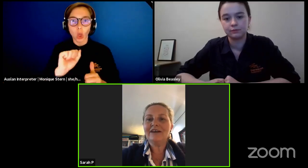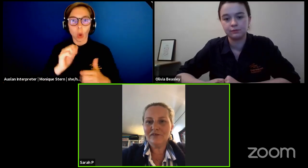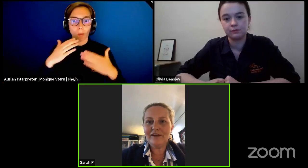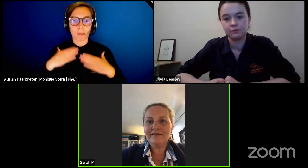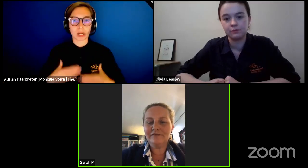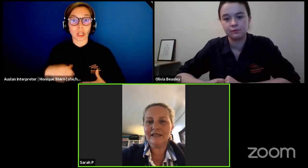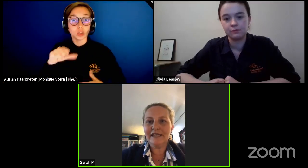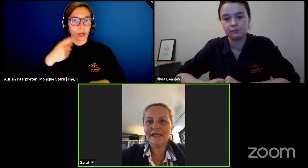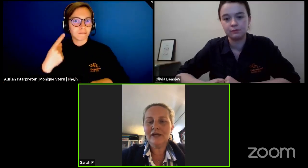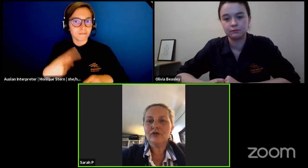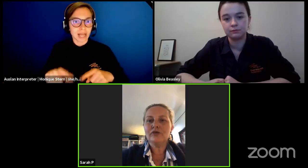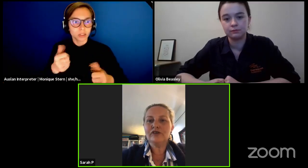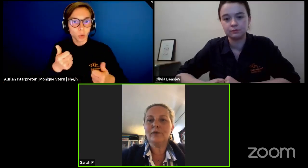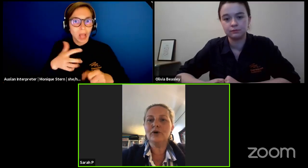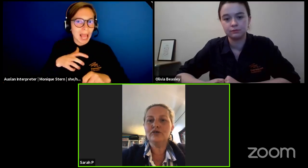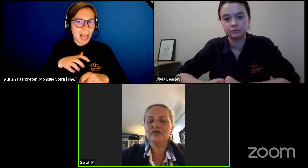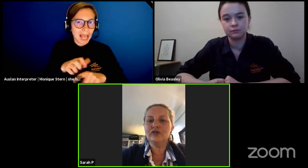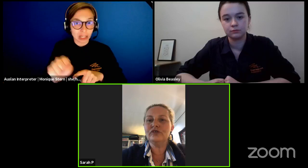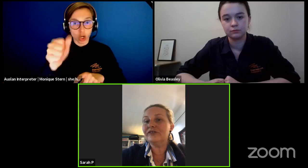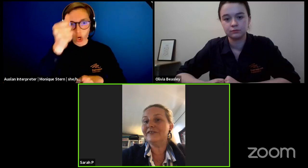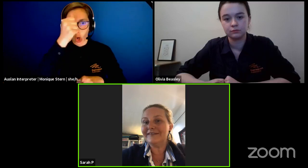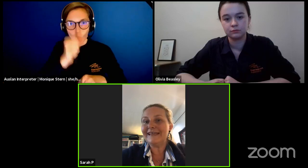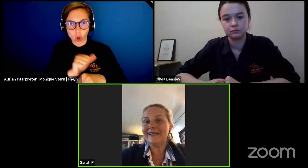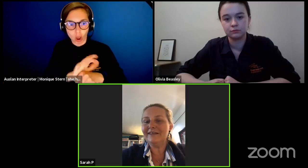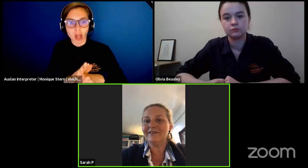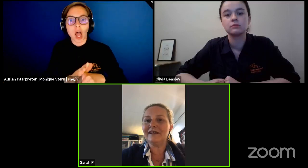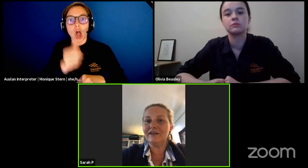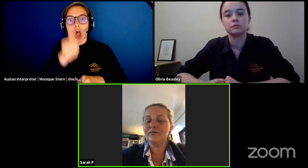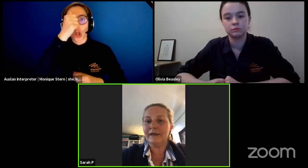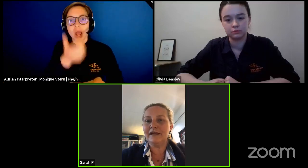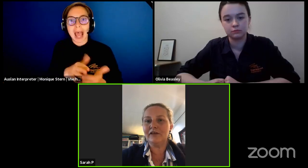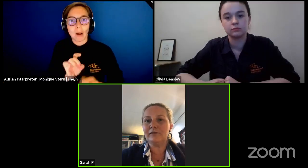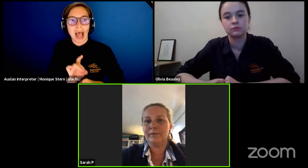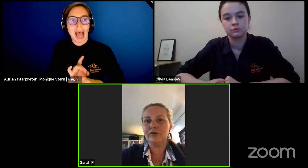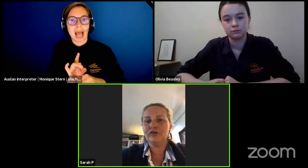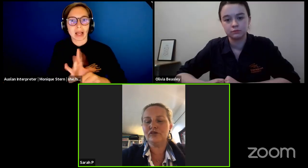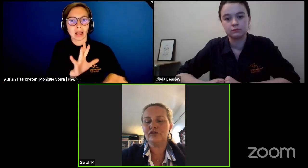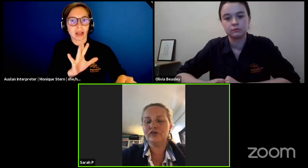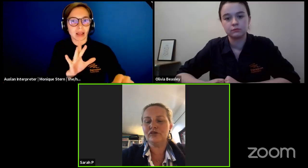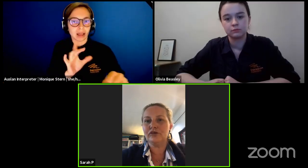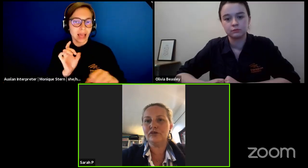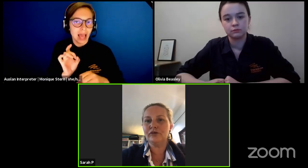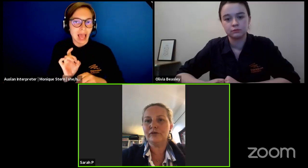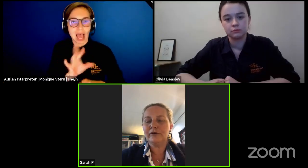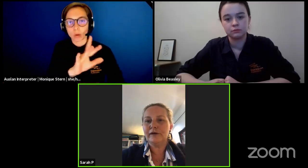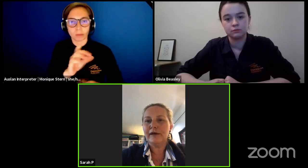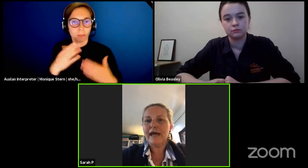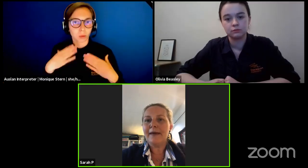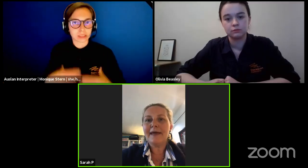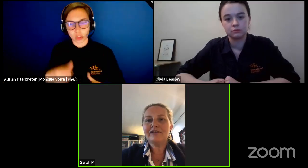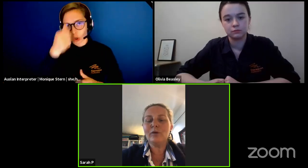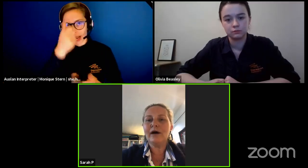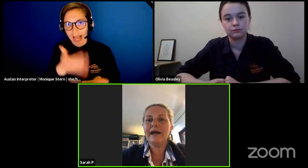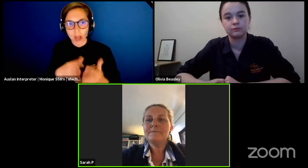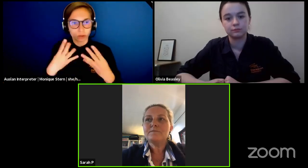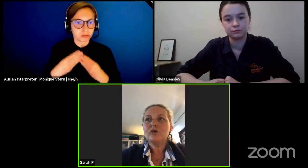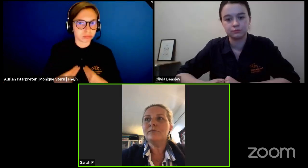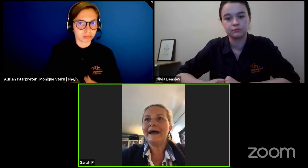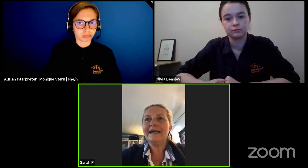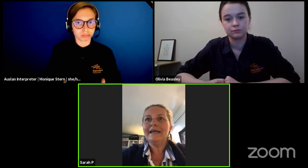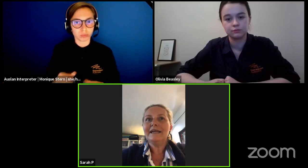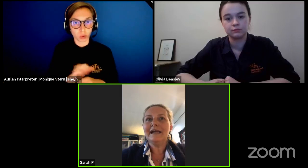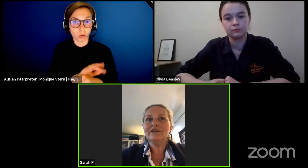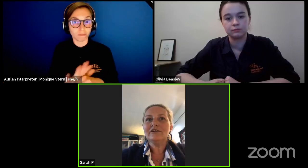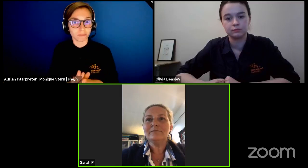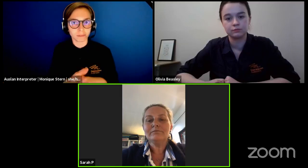and effectively respond to the disease that it is being exposed to. And that's why you